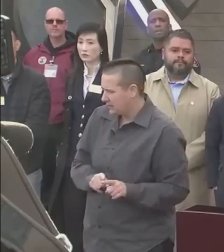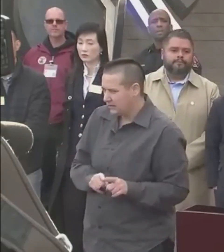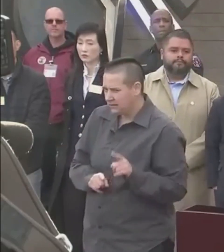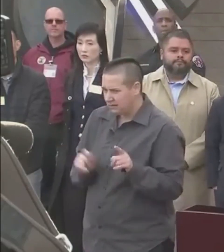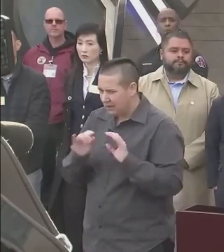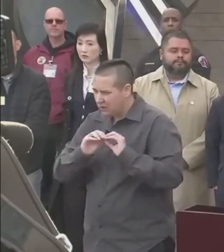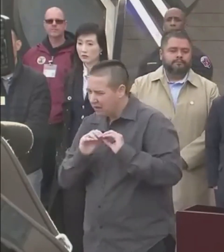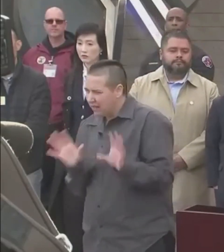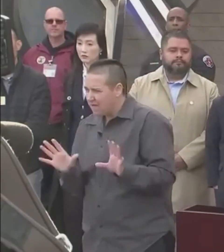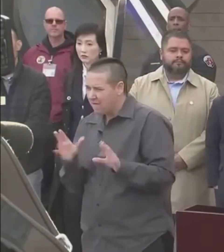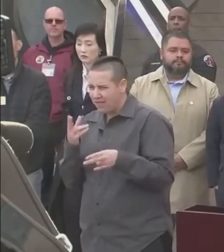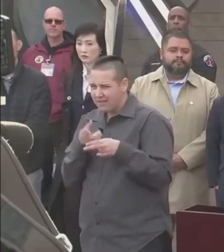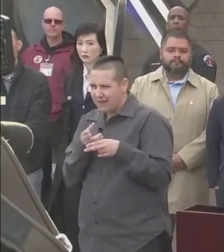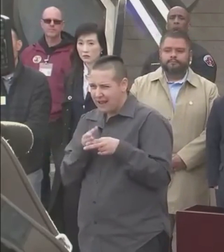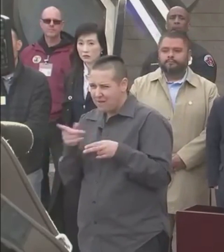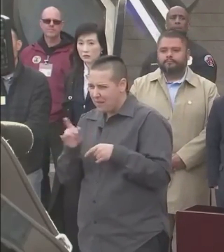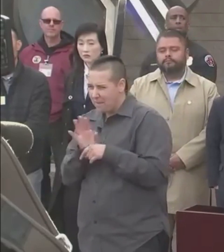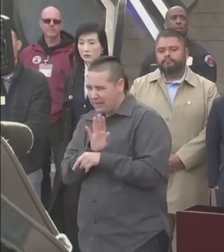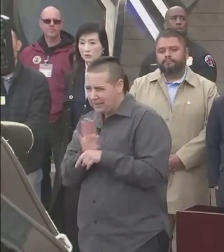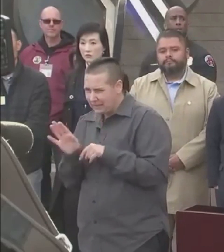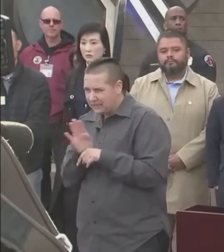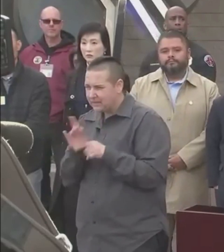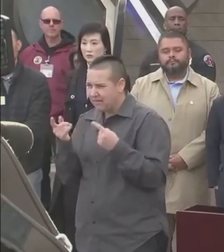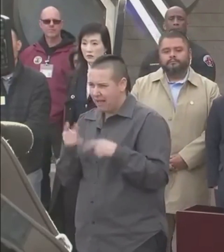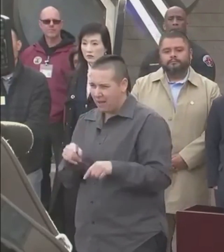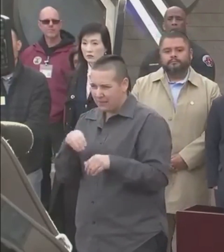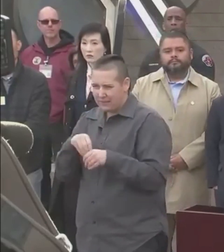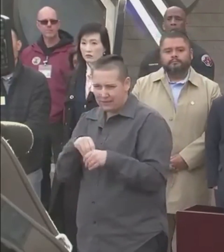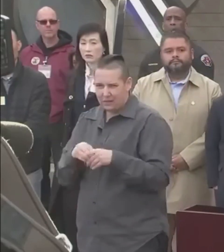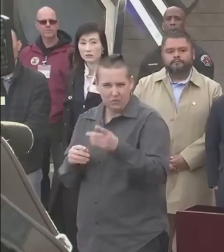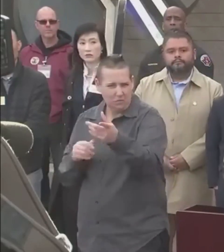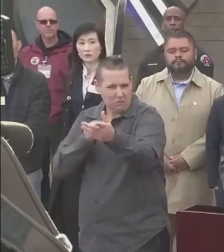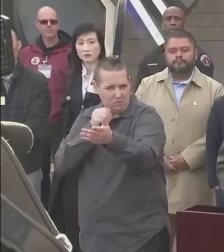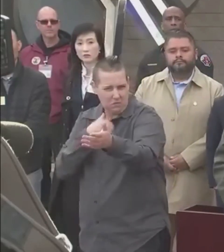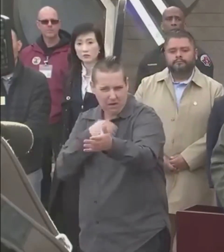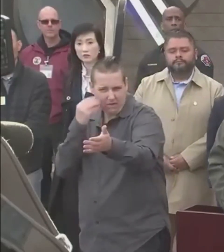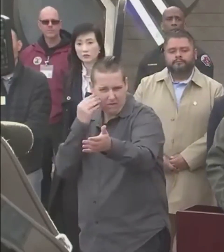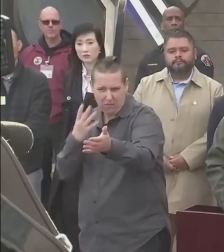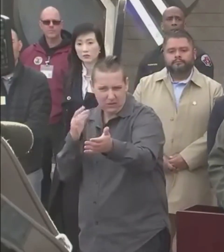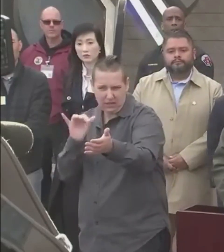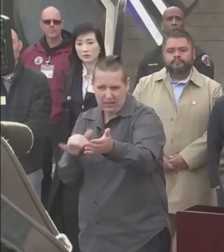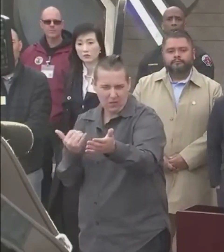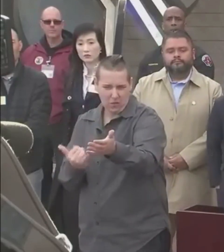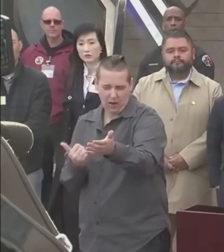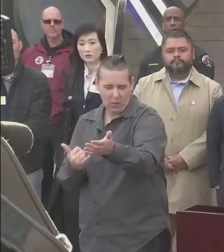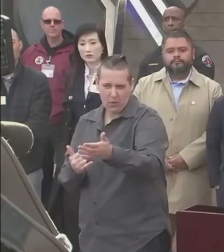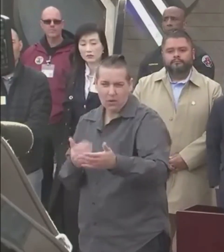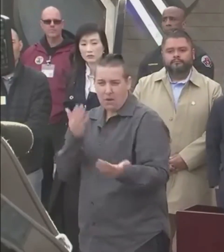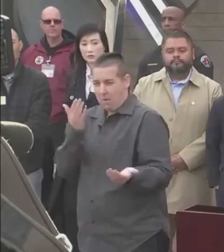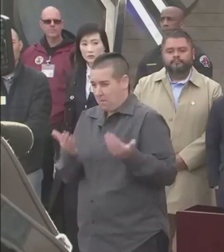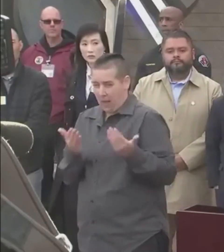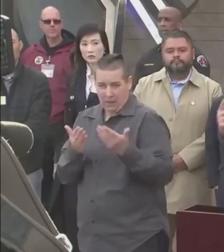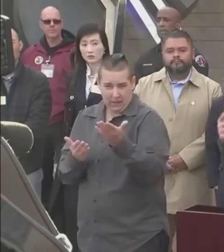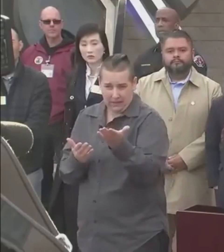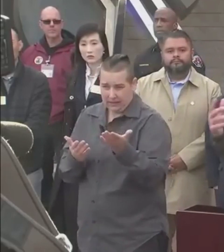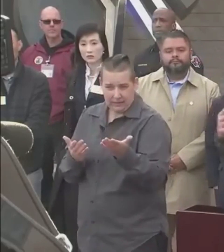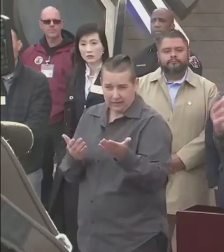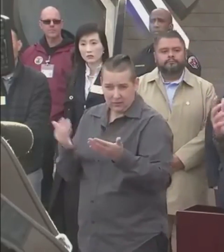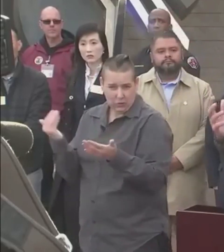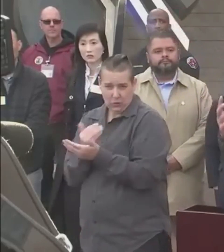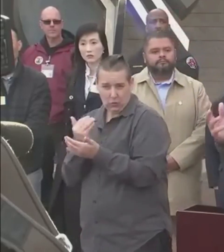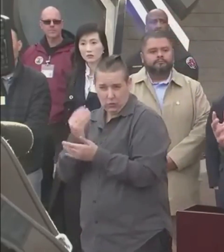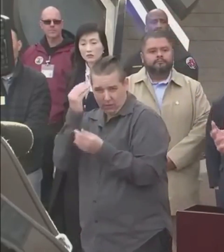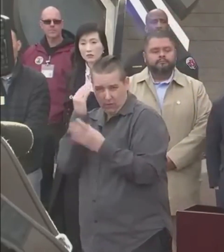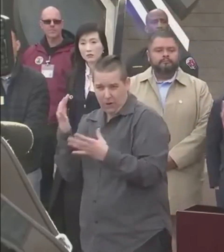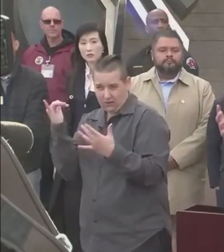Beachside, we are shattered and shocked by the terrible mass shooting in Monterey Park, killing 10 individuals and harming 12 more. The reports of